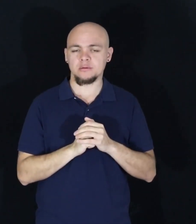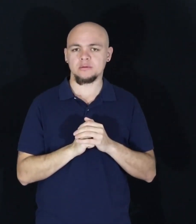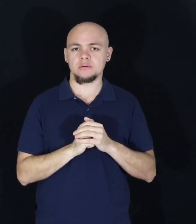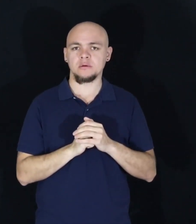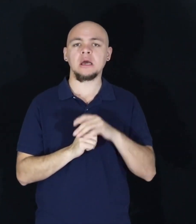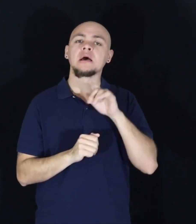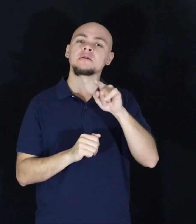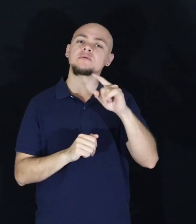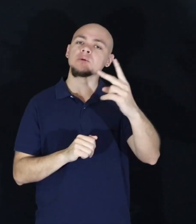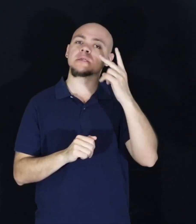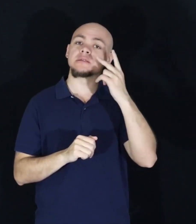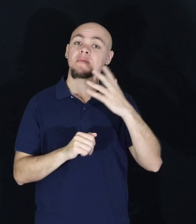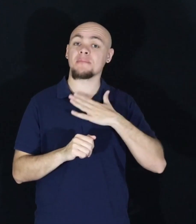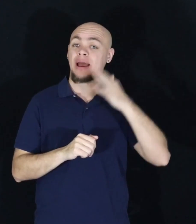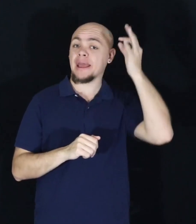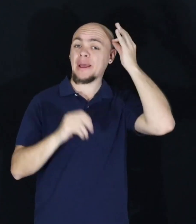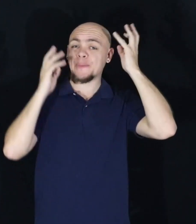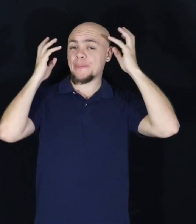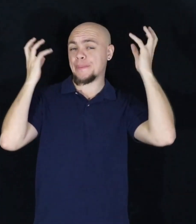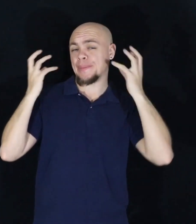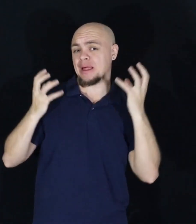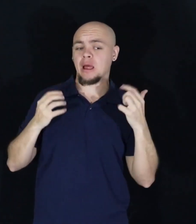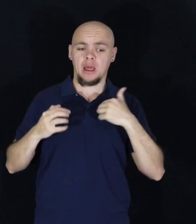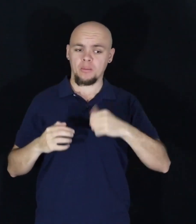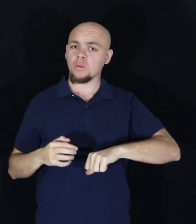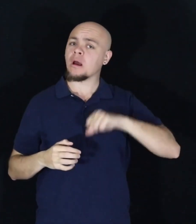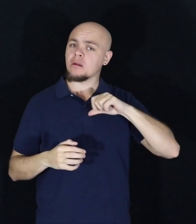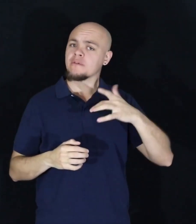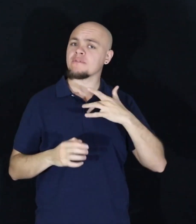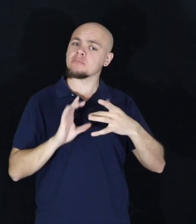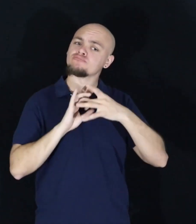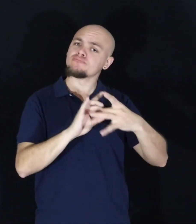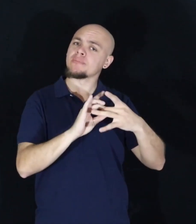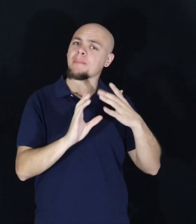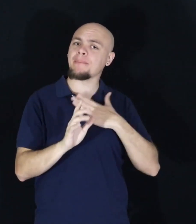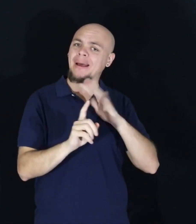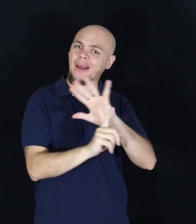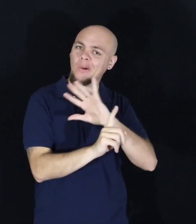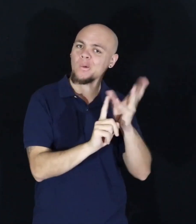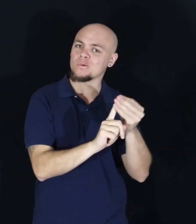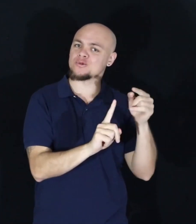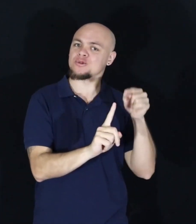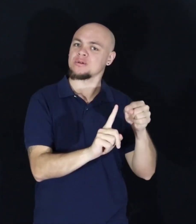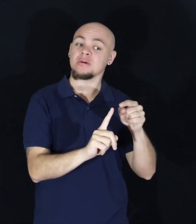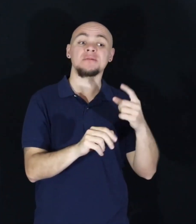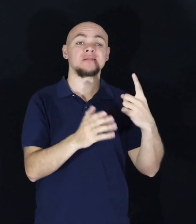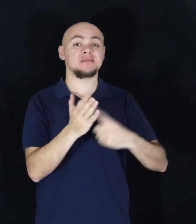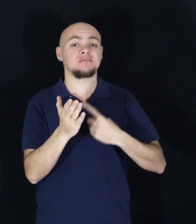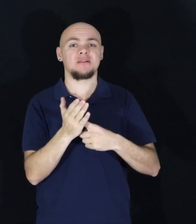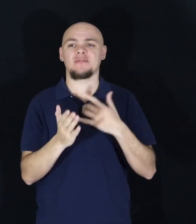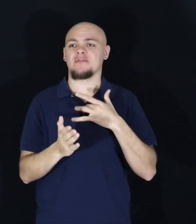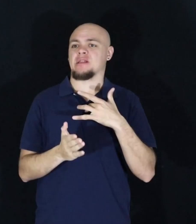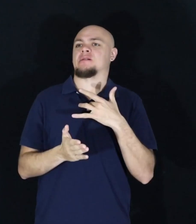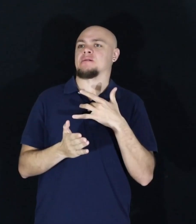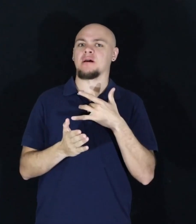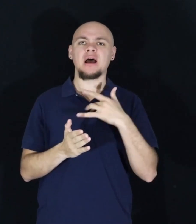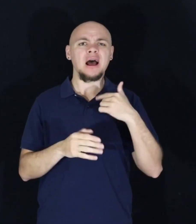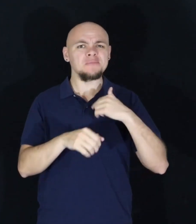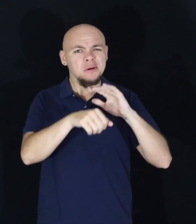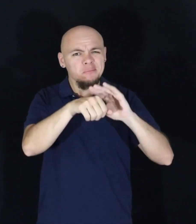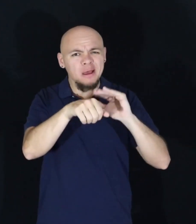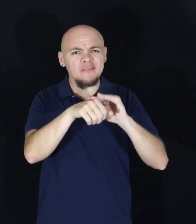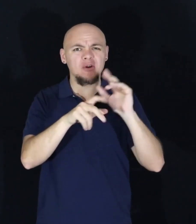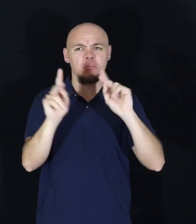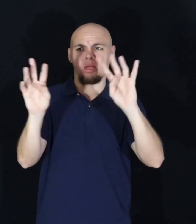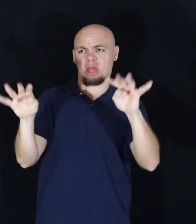As you can see, I have curly hair, and I'm very proud of it, as it makes me feel more connected with my culture. But at times, it has made me feel like I'm some pet on display